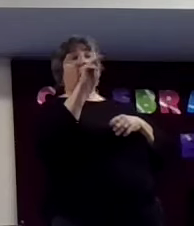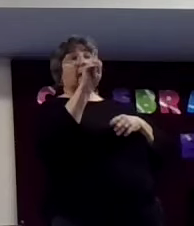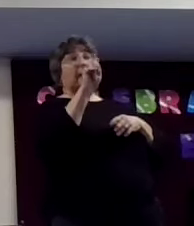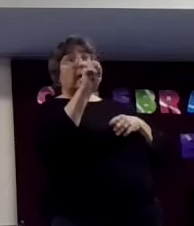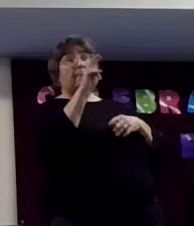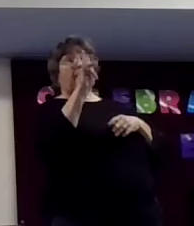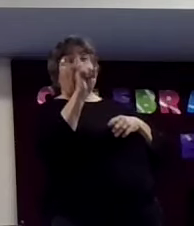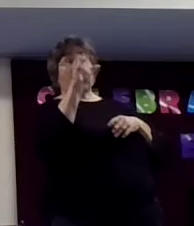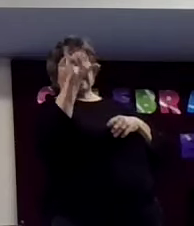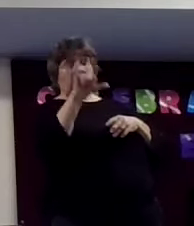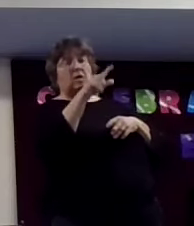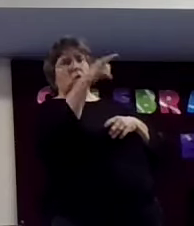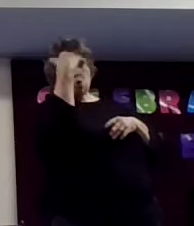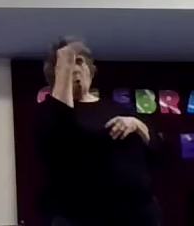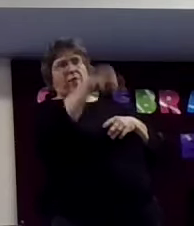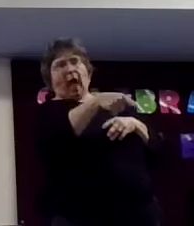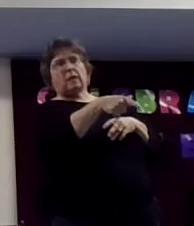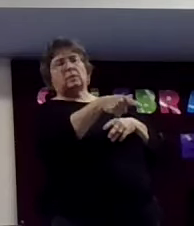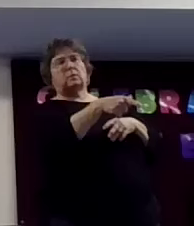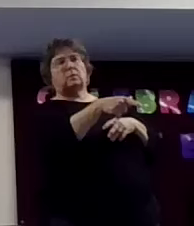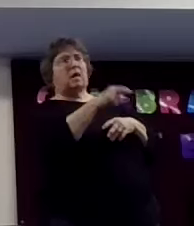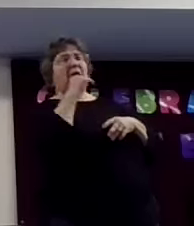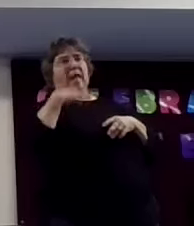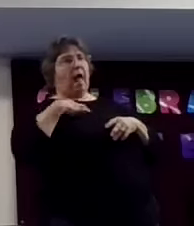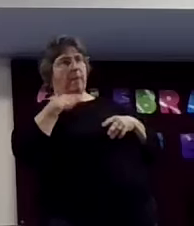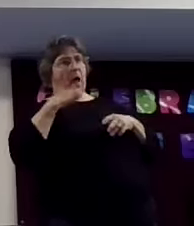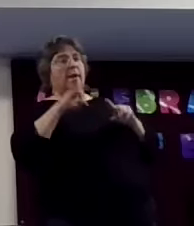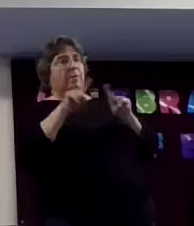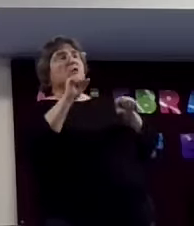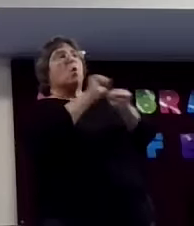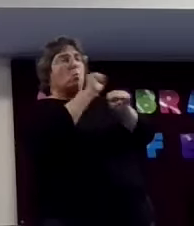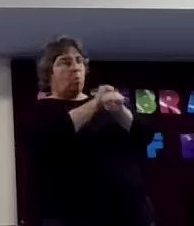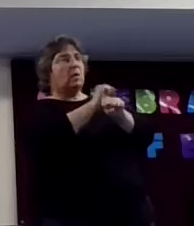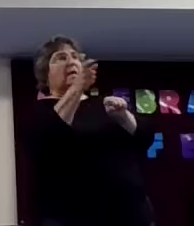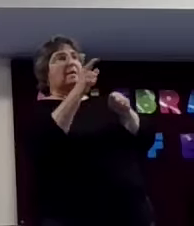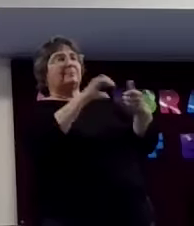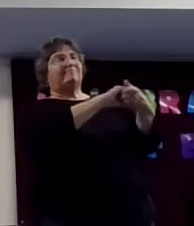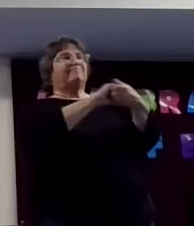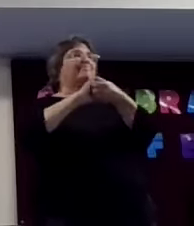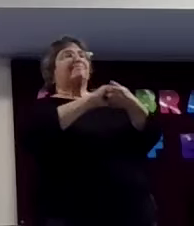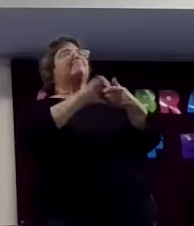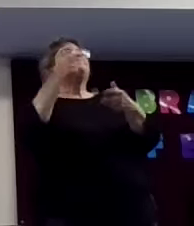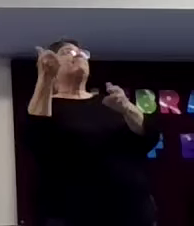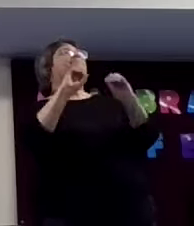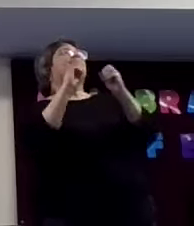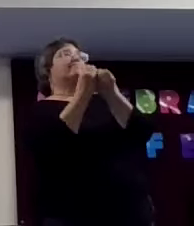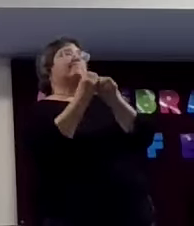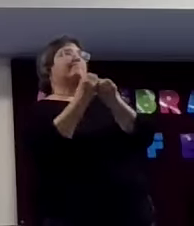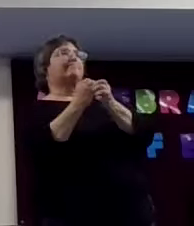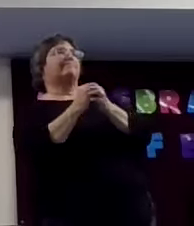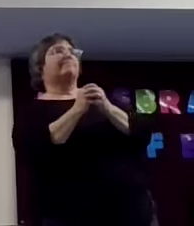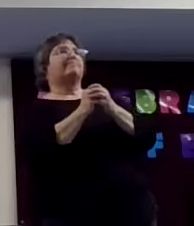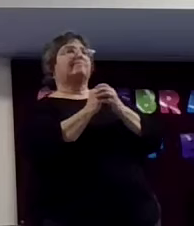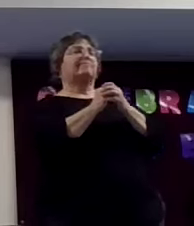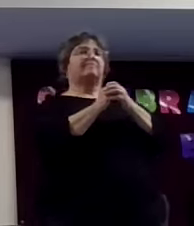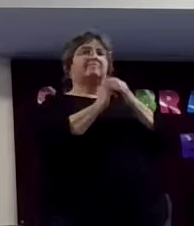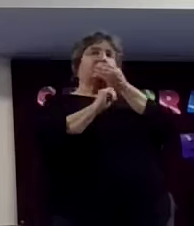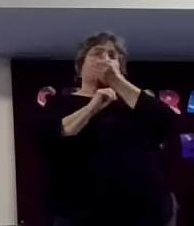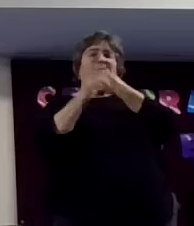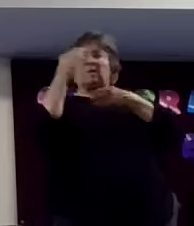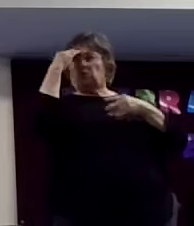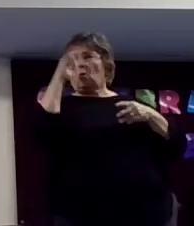Bailey, you mean? Yeah, Ken Bailey will definitely know about it. They didn't put an application in, but they're working in concert with another organization. Okay. Yeah,